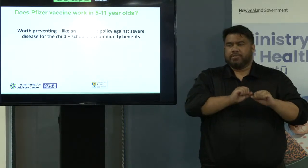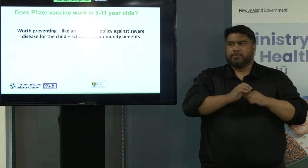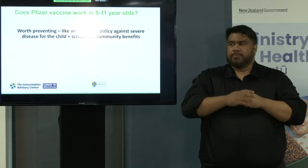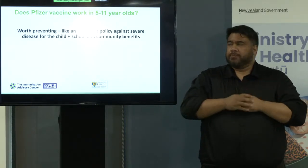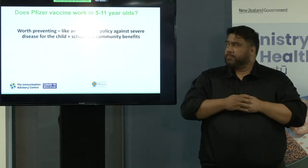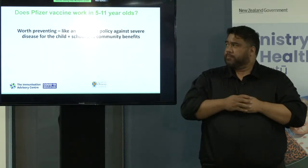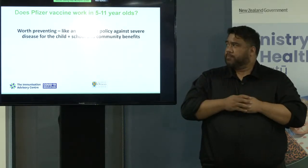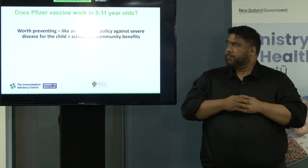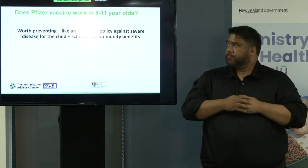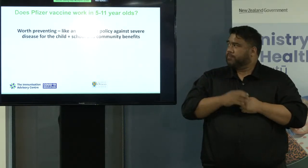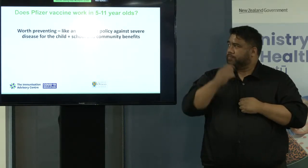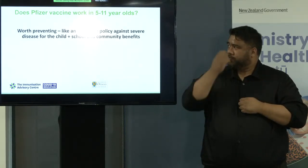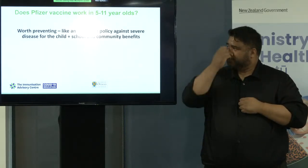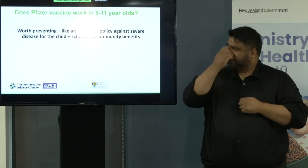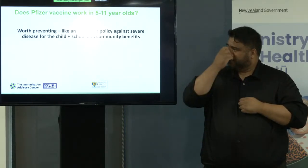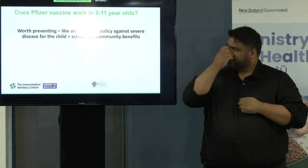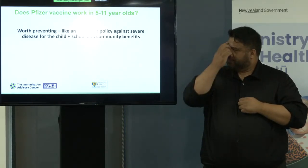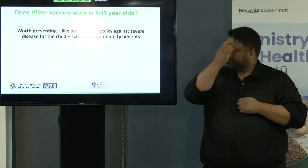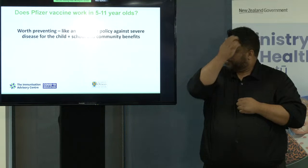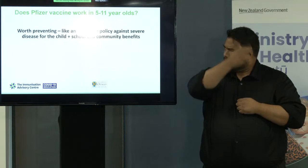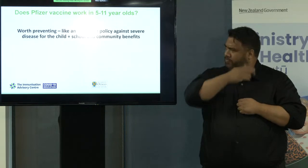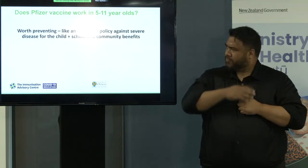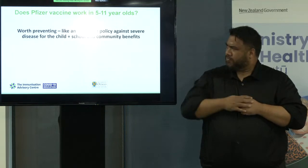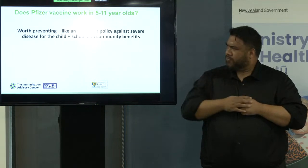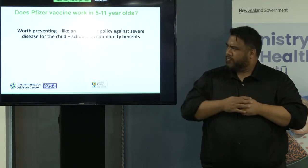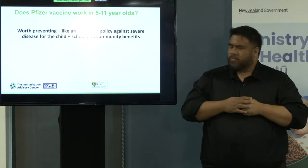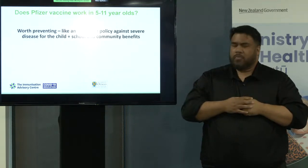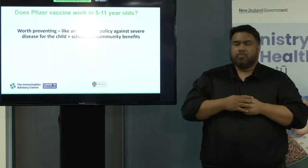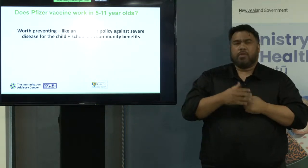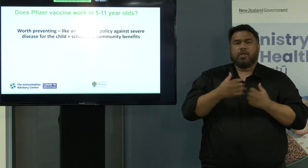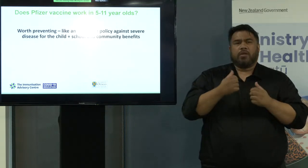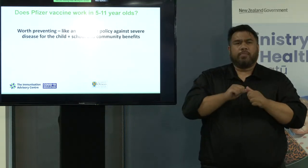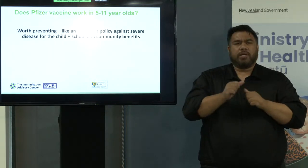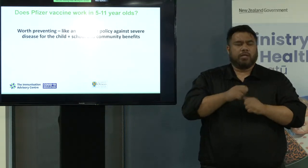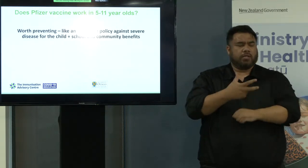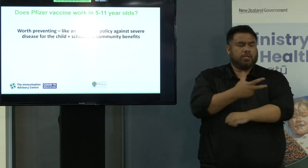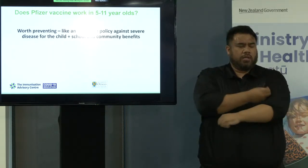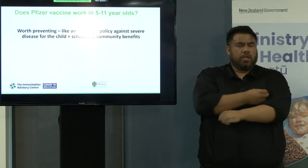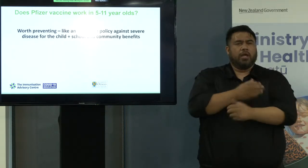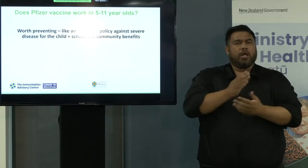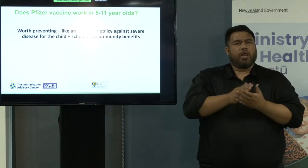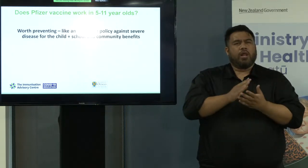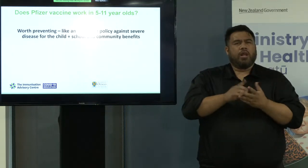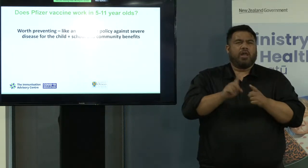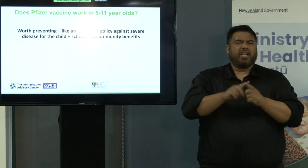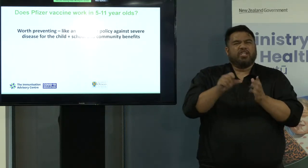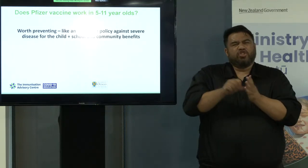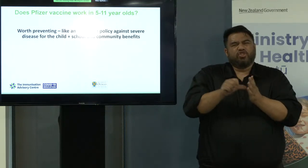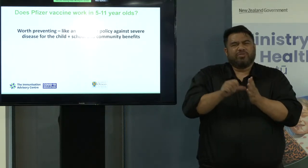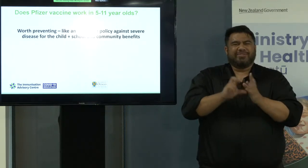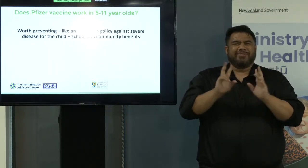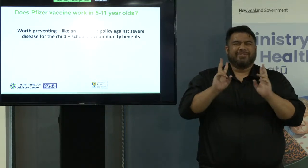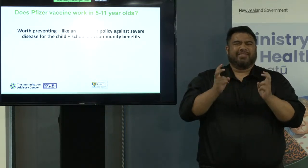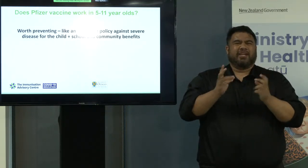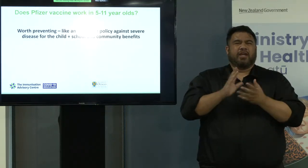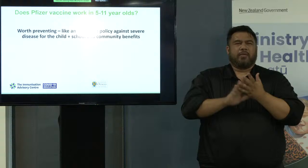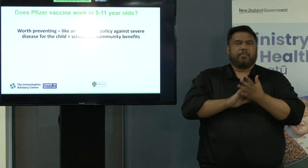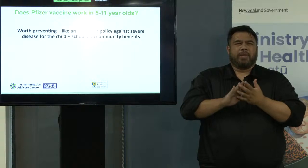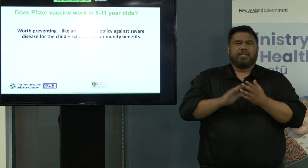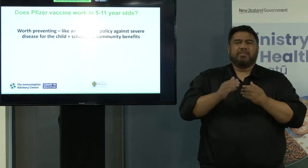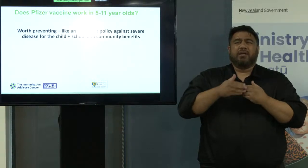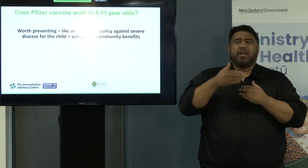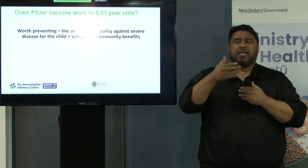of Omicron are uncommon, but if we see it as an insurance policy against getting severe disease,